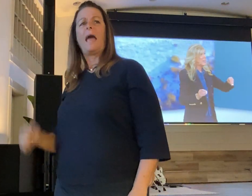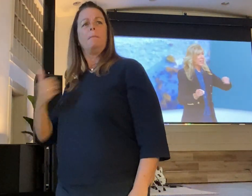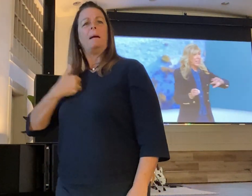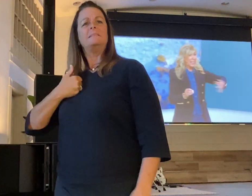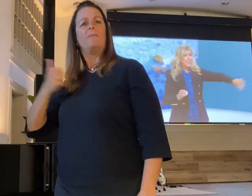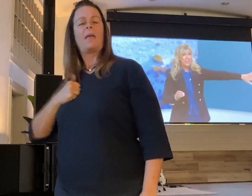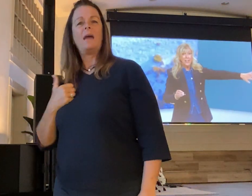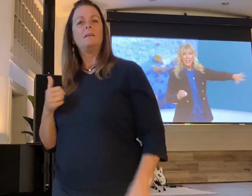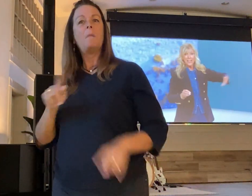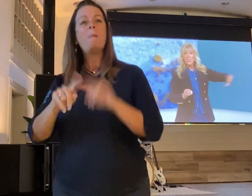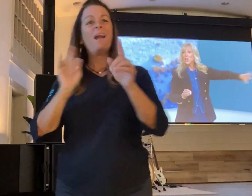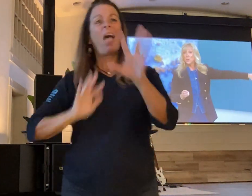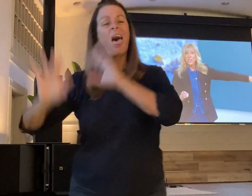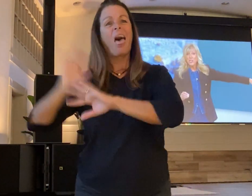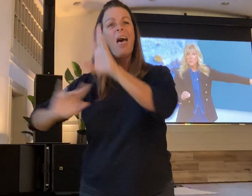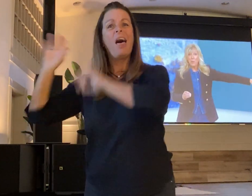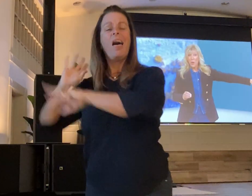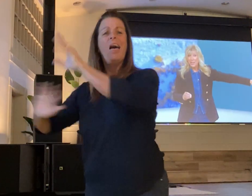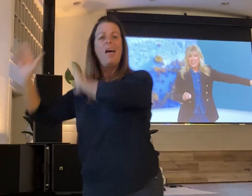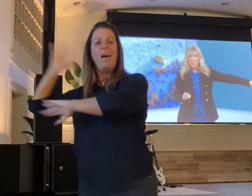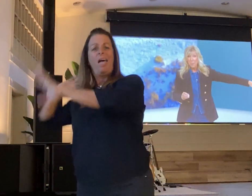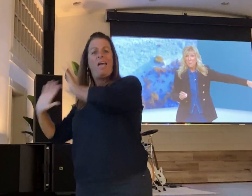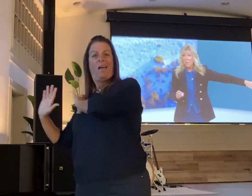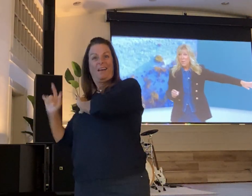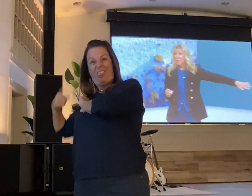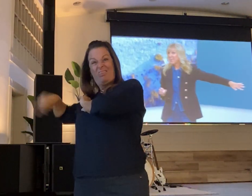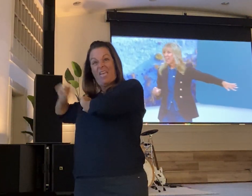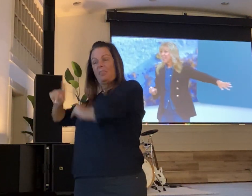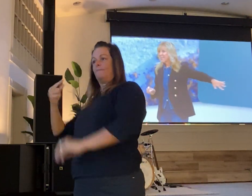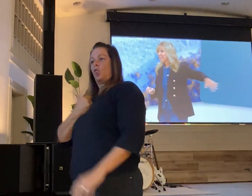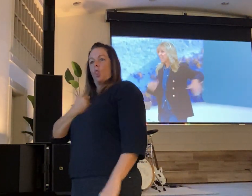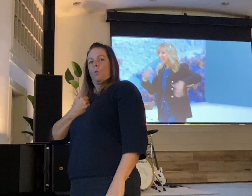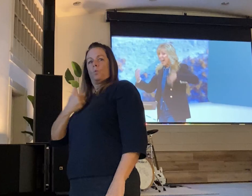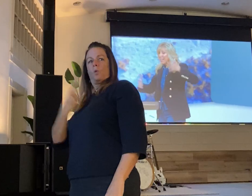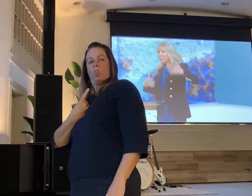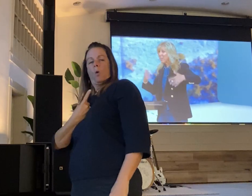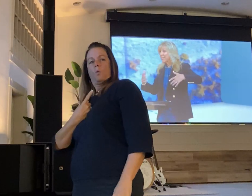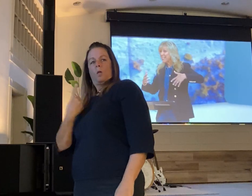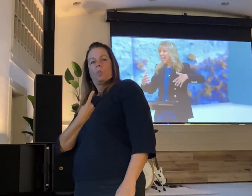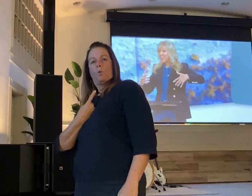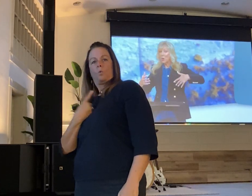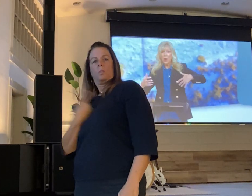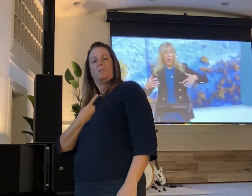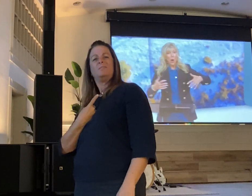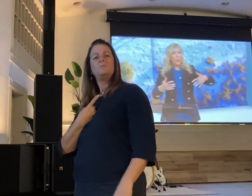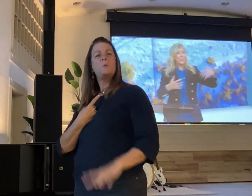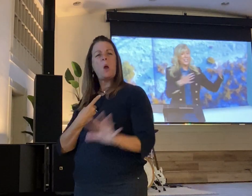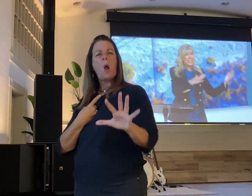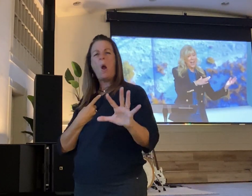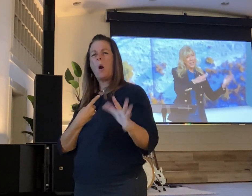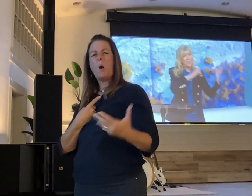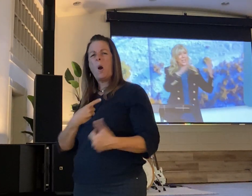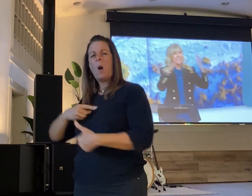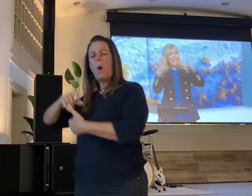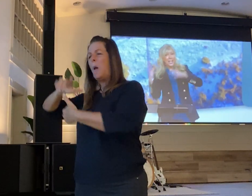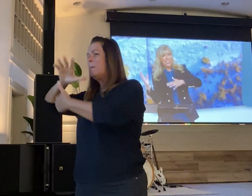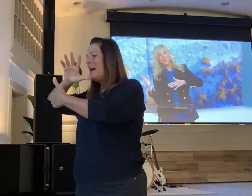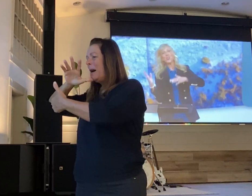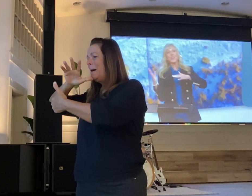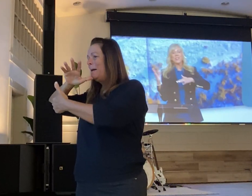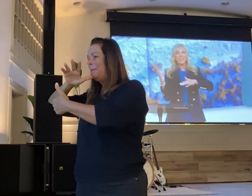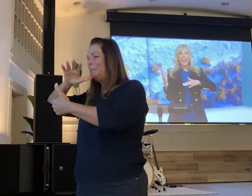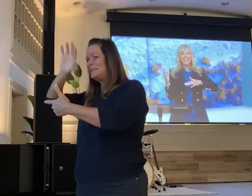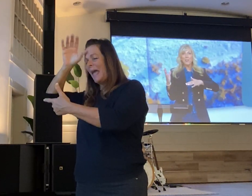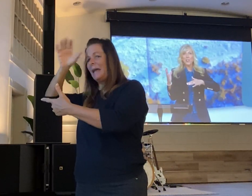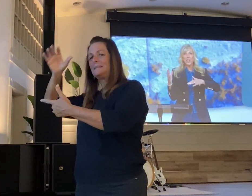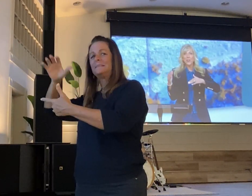people have lived in the generations before us. This society we live in today, you know, we see it kind of